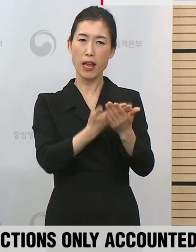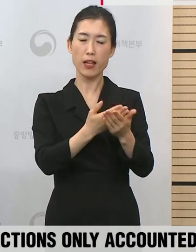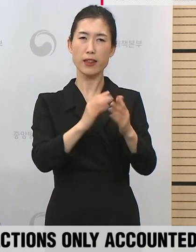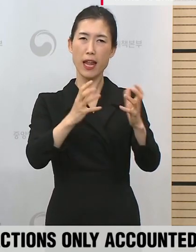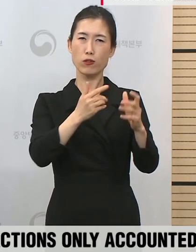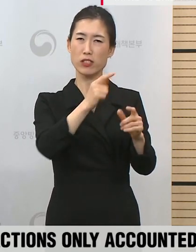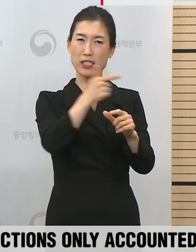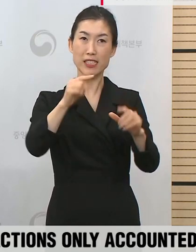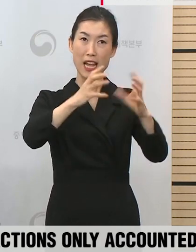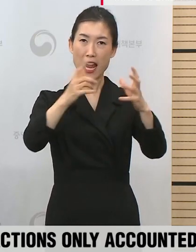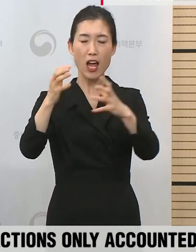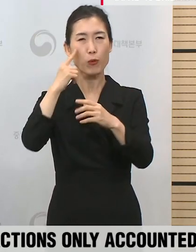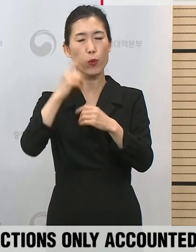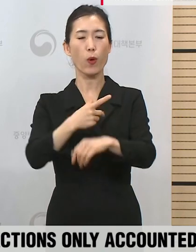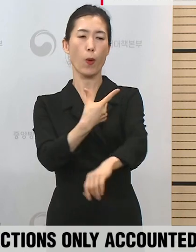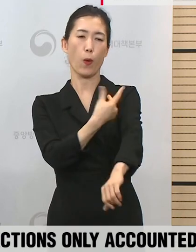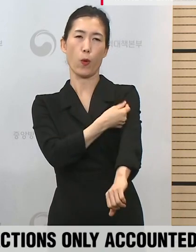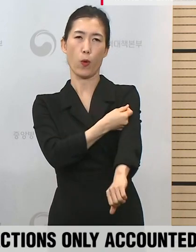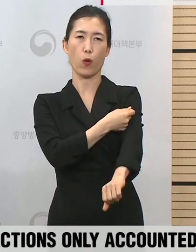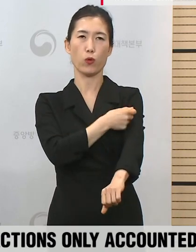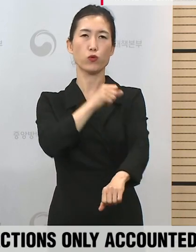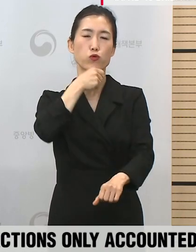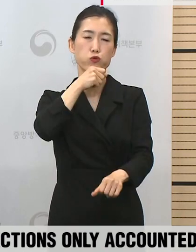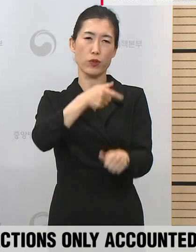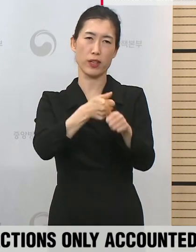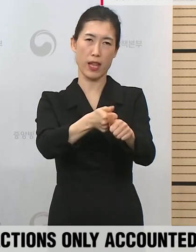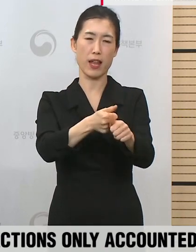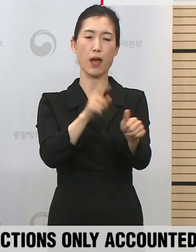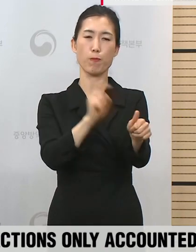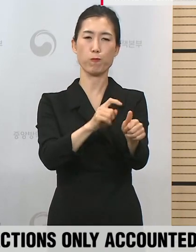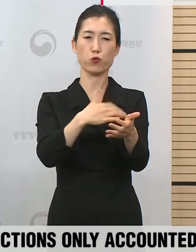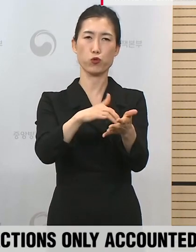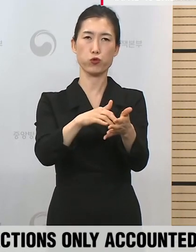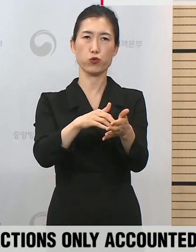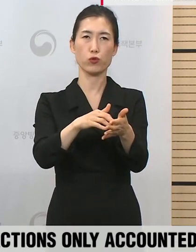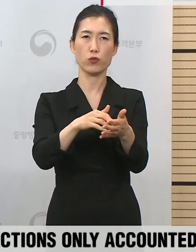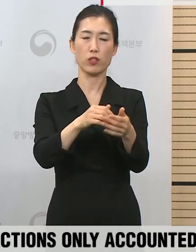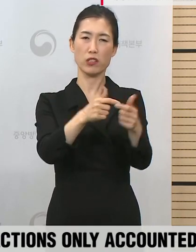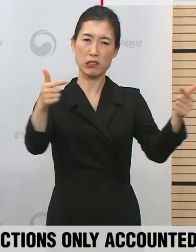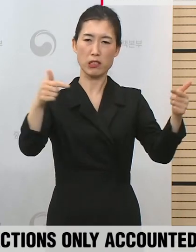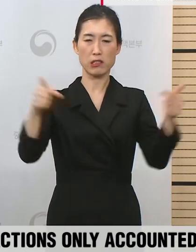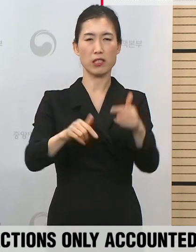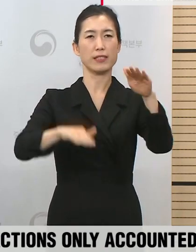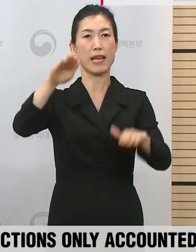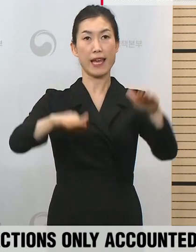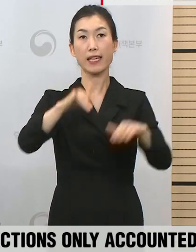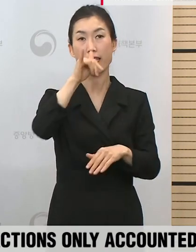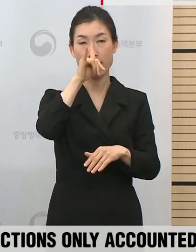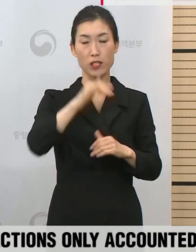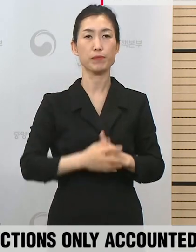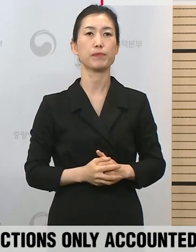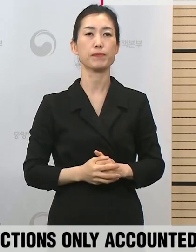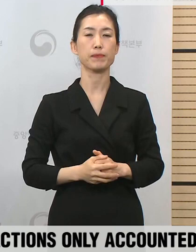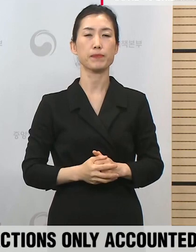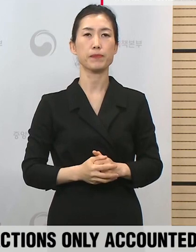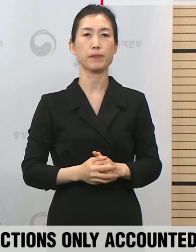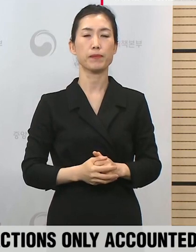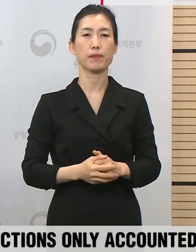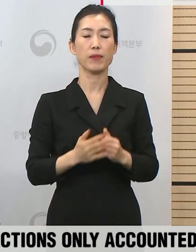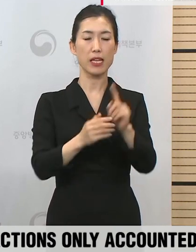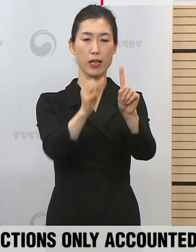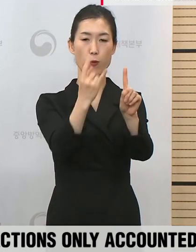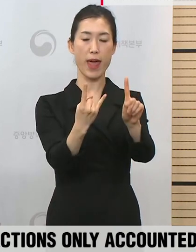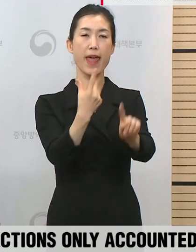the proportion of cases stemming from Southeast Asia. And there are some despective